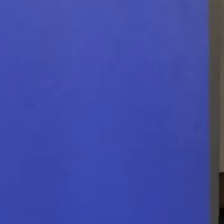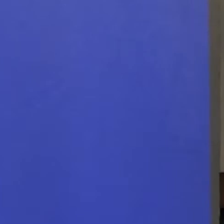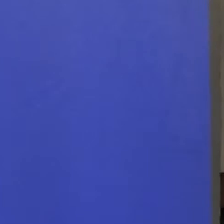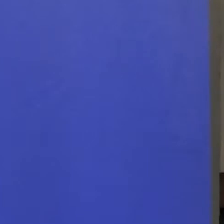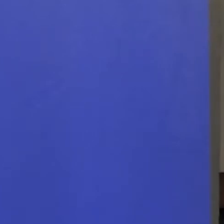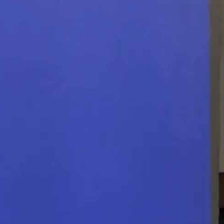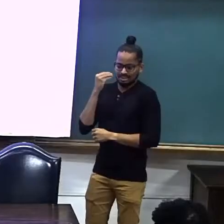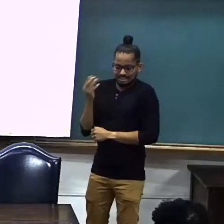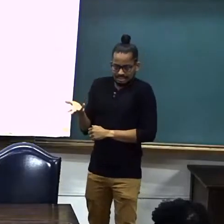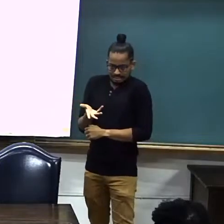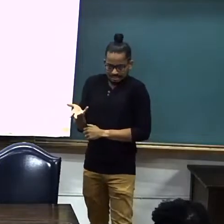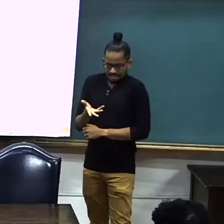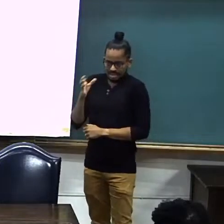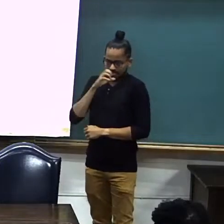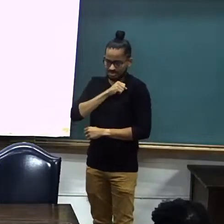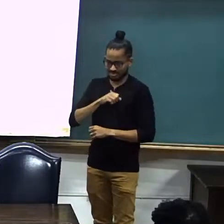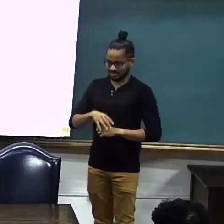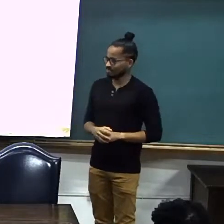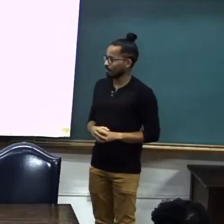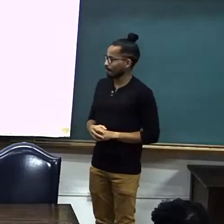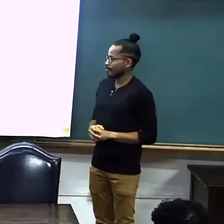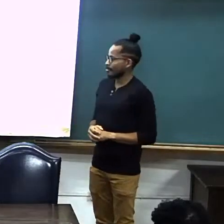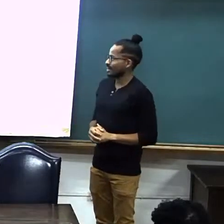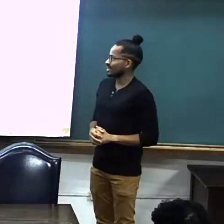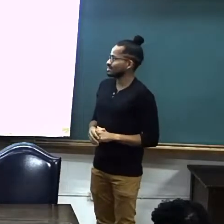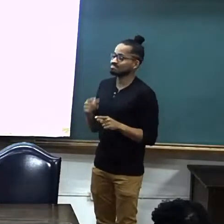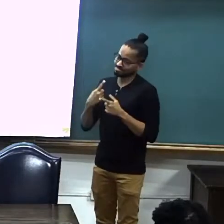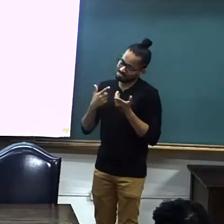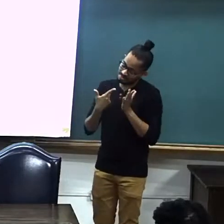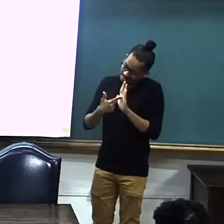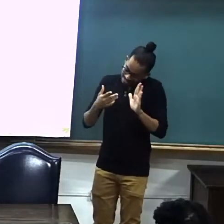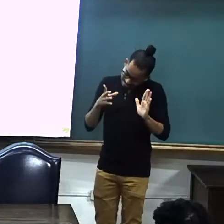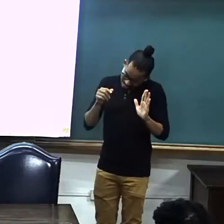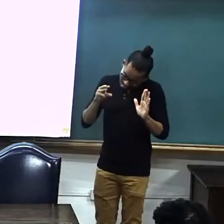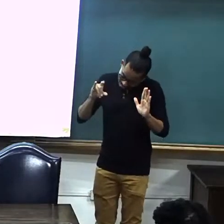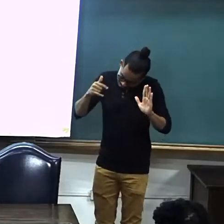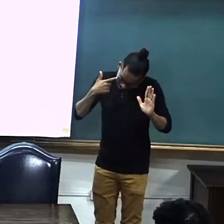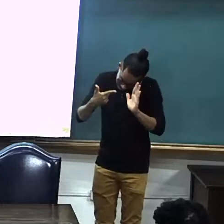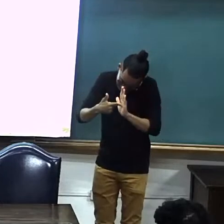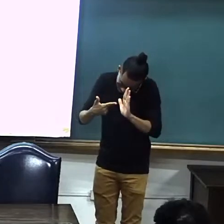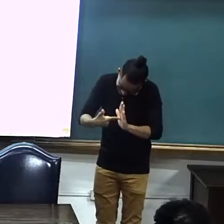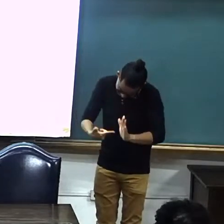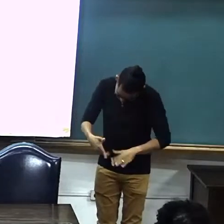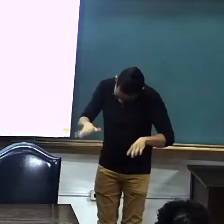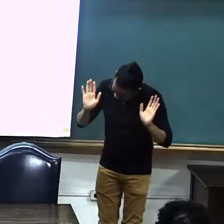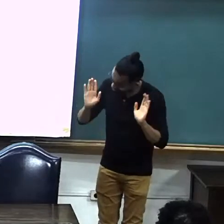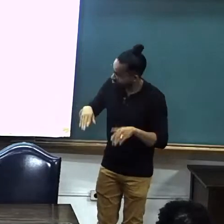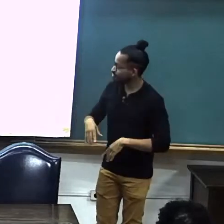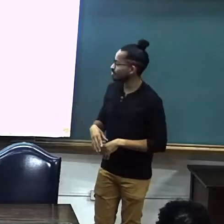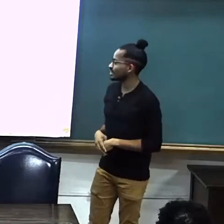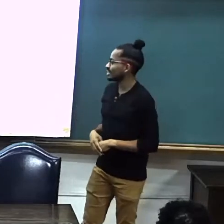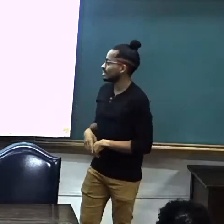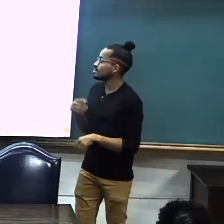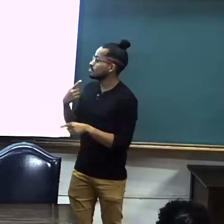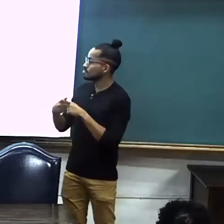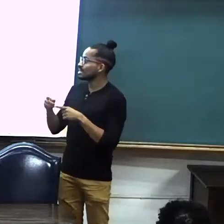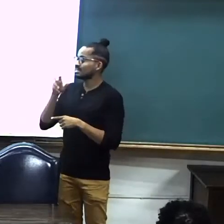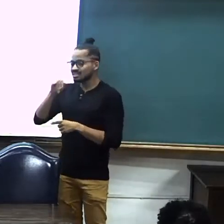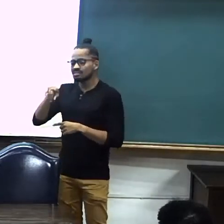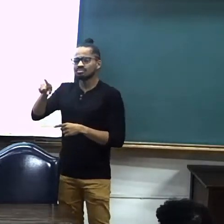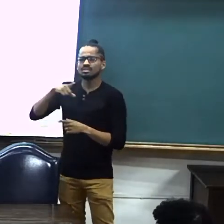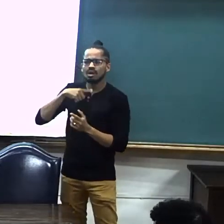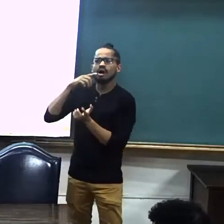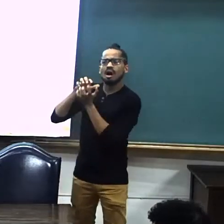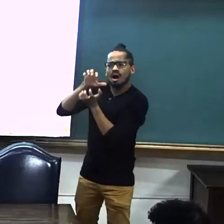fast. And so we have data that show if you have the articulatory information